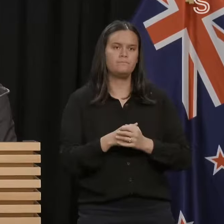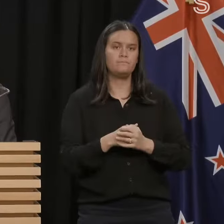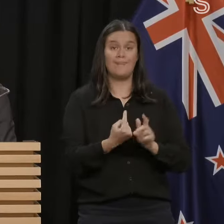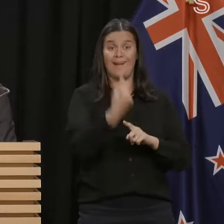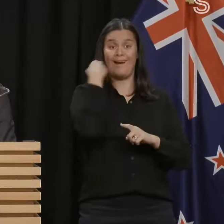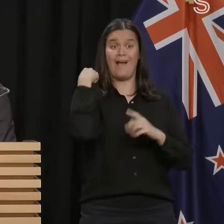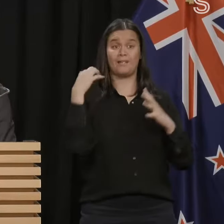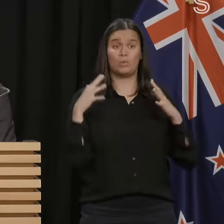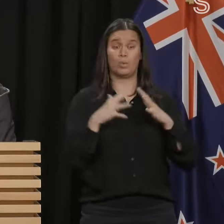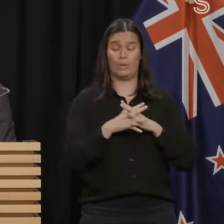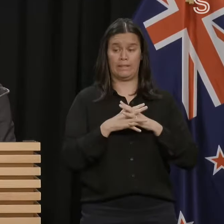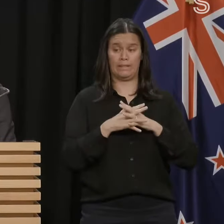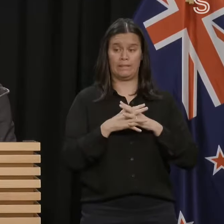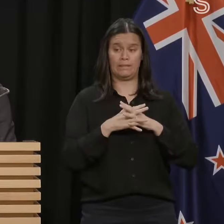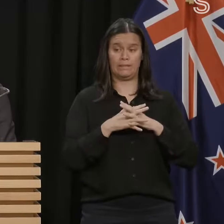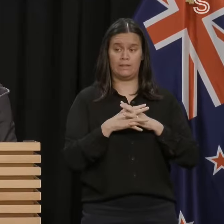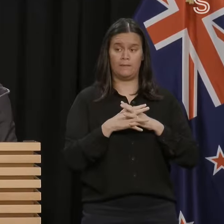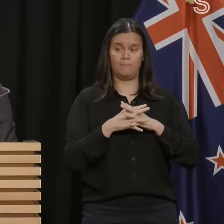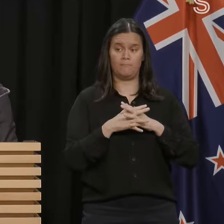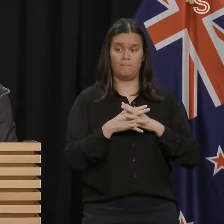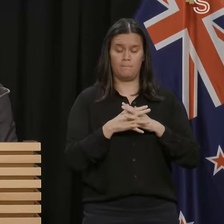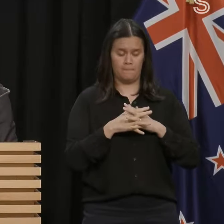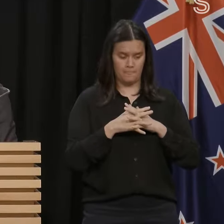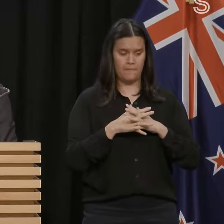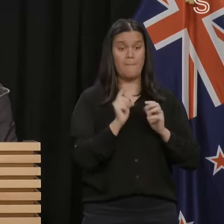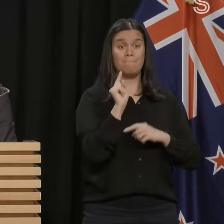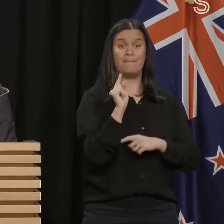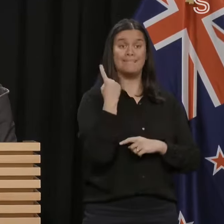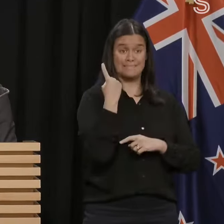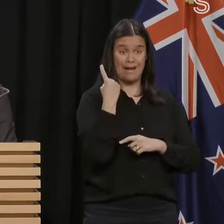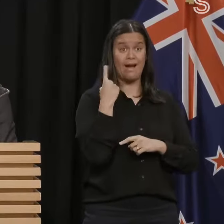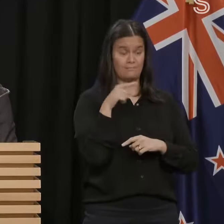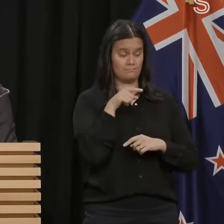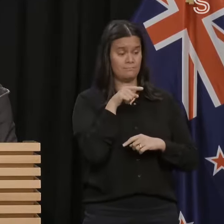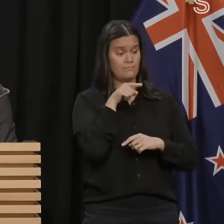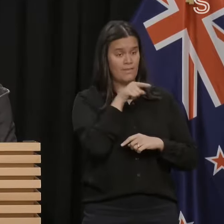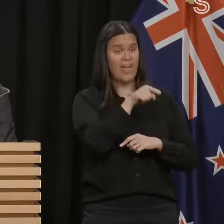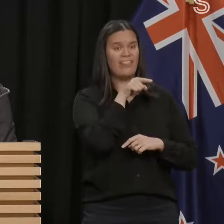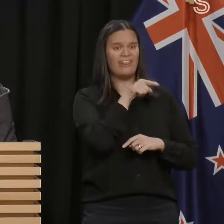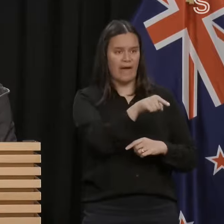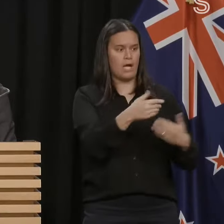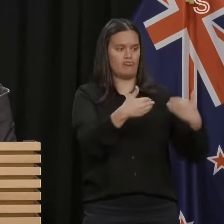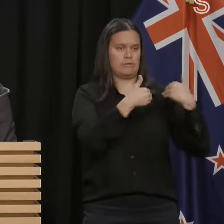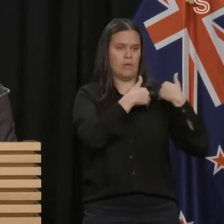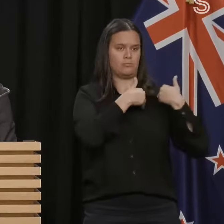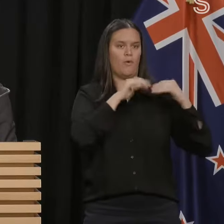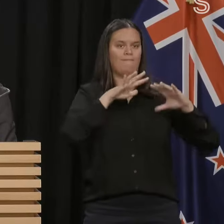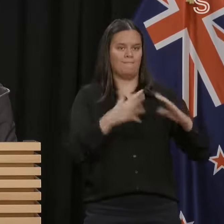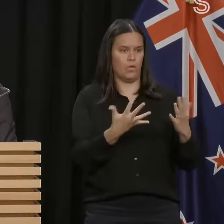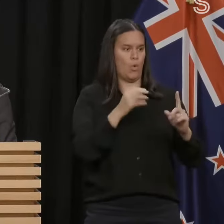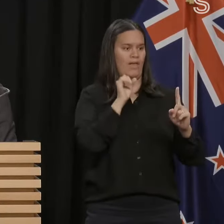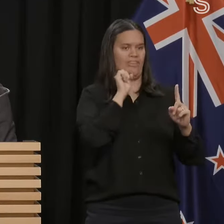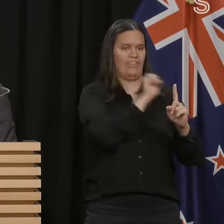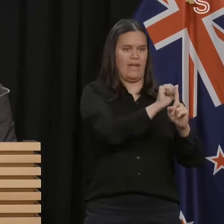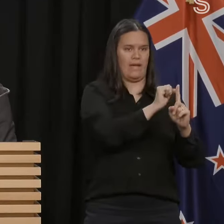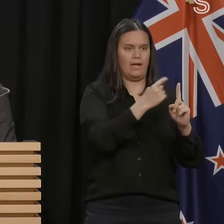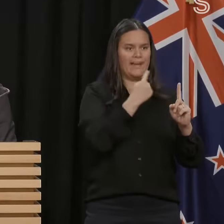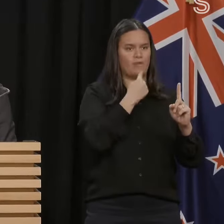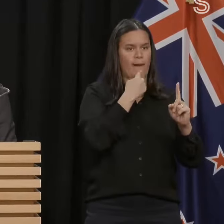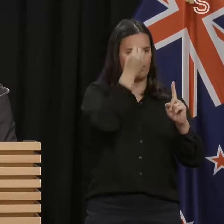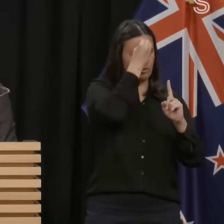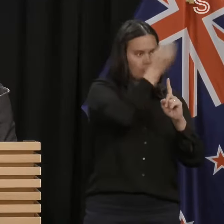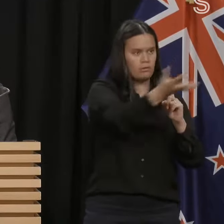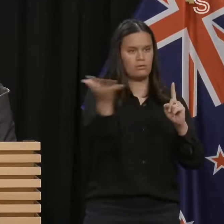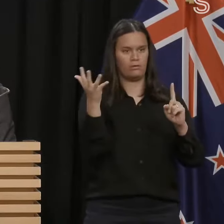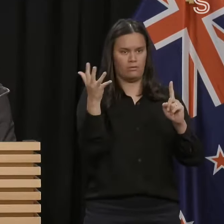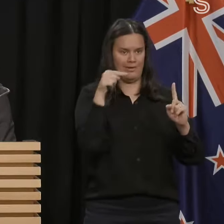last week, ministers are ultimately accountable for what they sign out. So the ultimate responsibility for what is and isn't released,